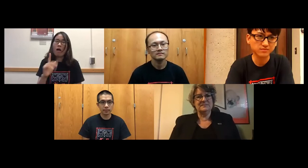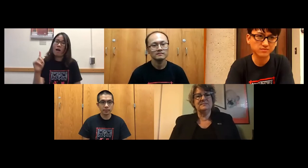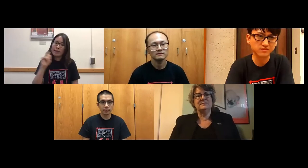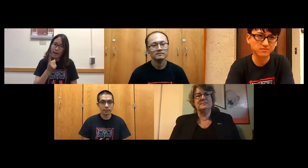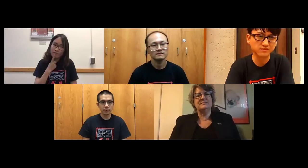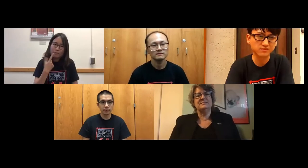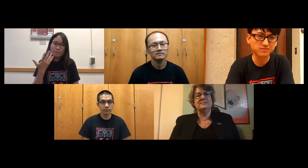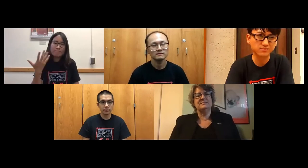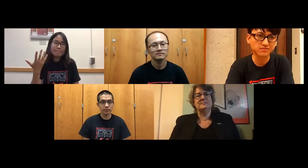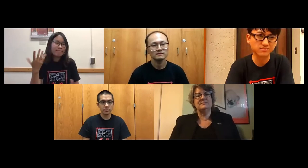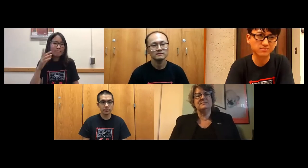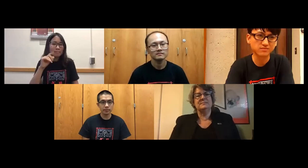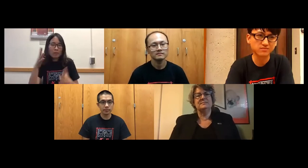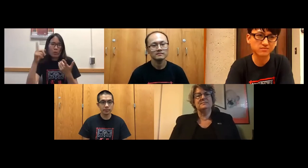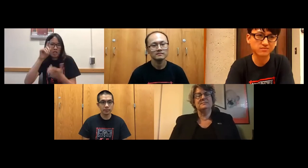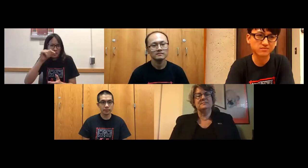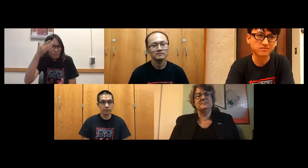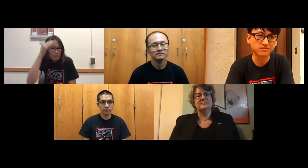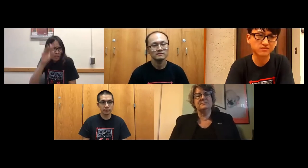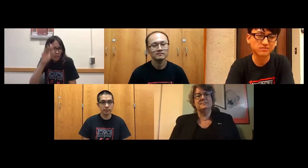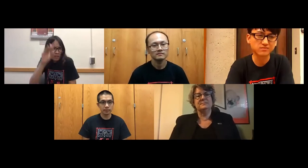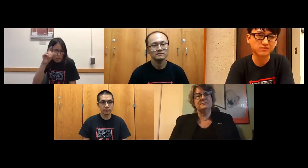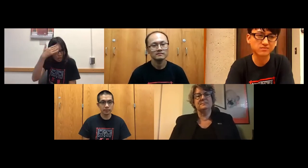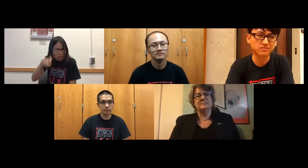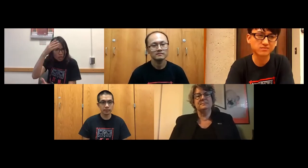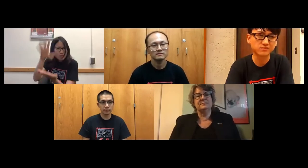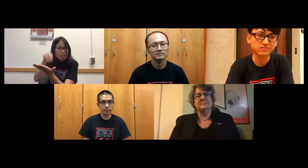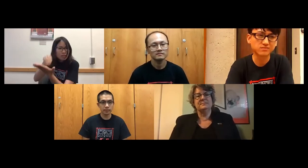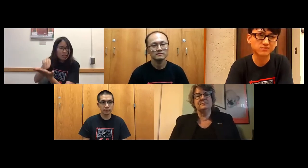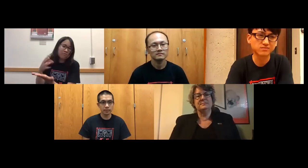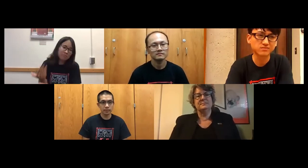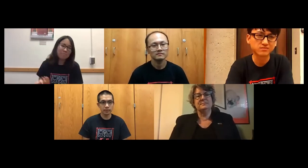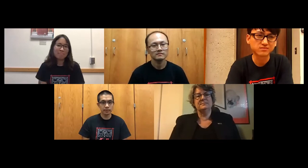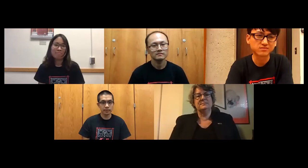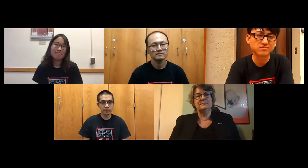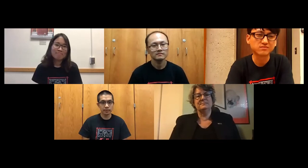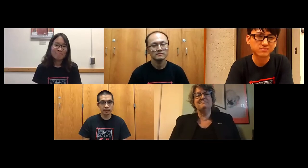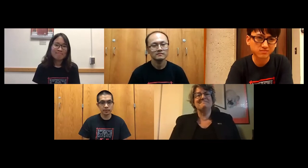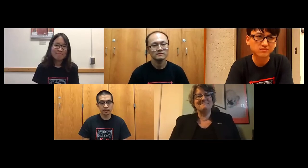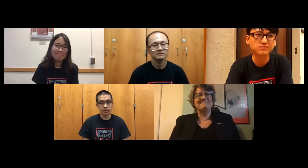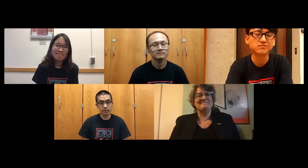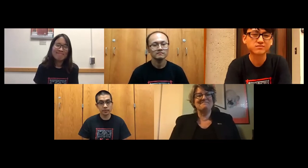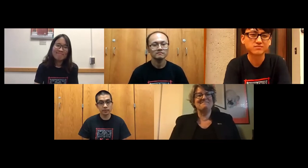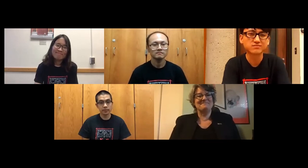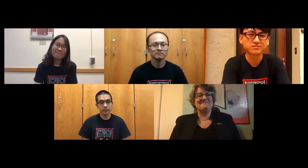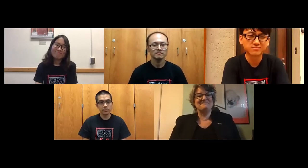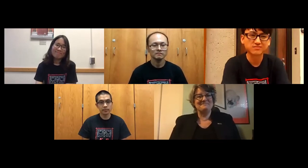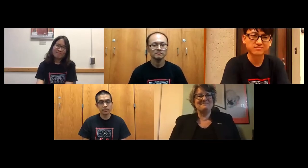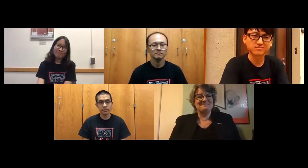as I possibly can. I've learned so much about deaf rights and what people should be learning